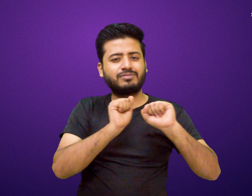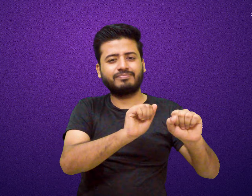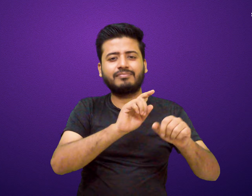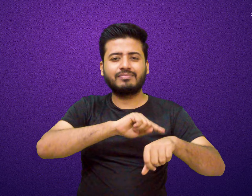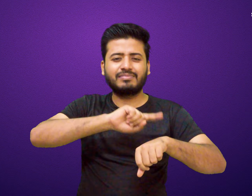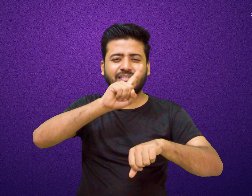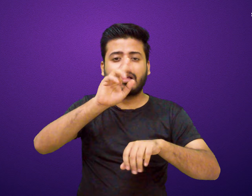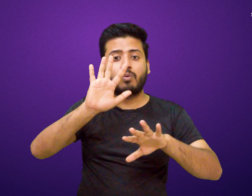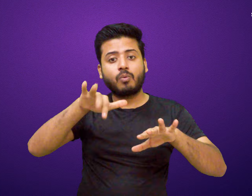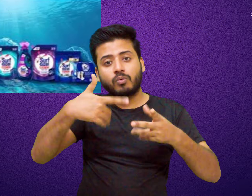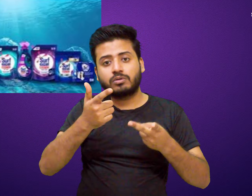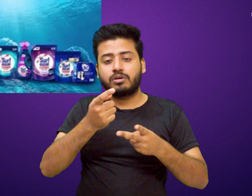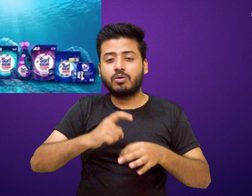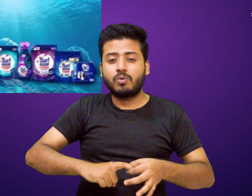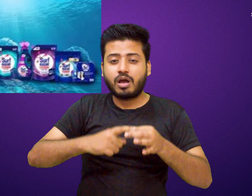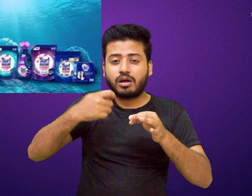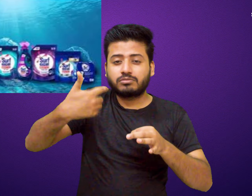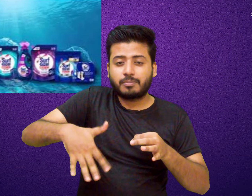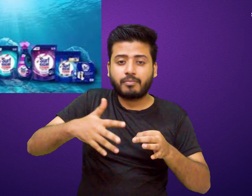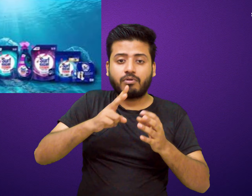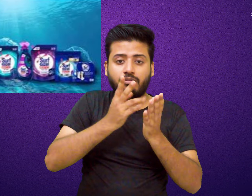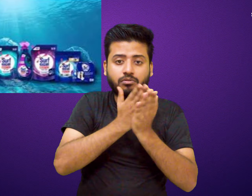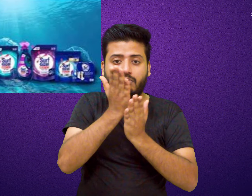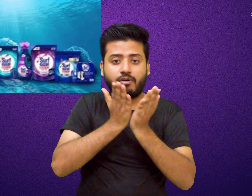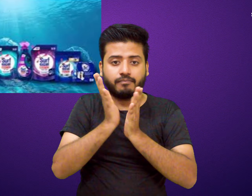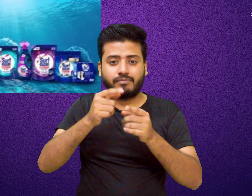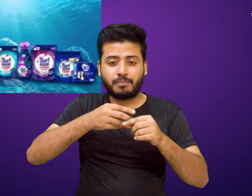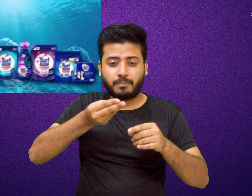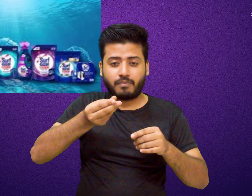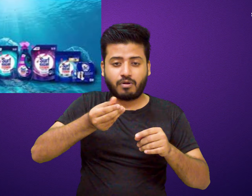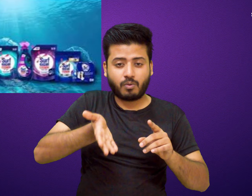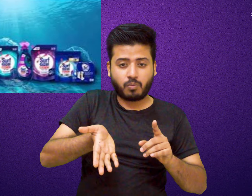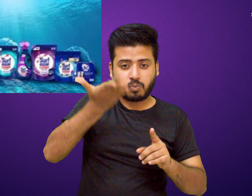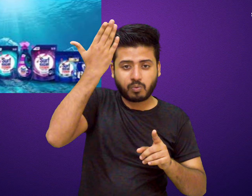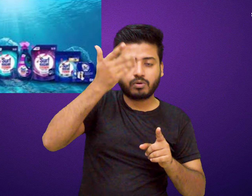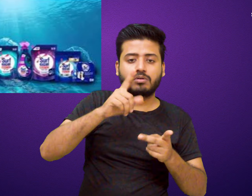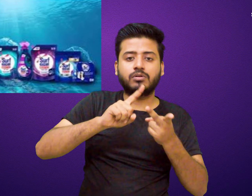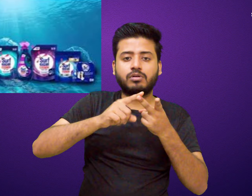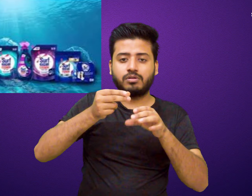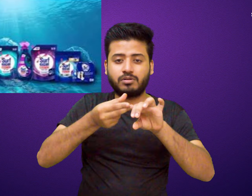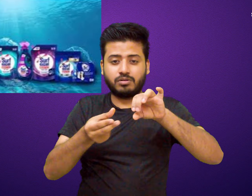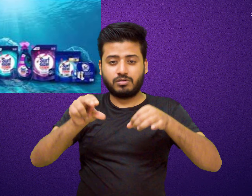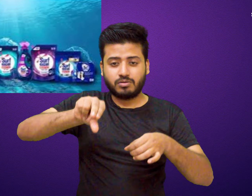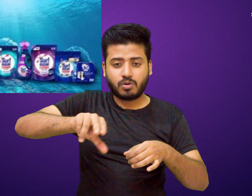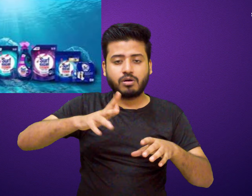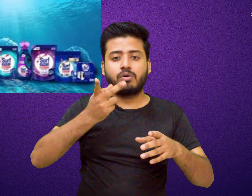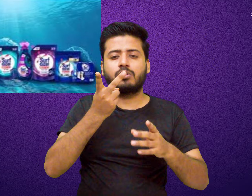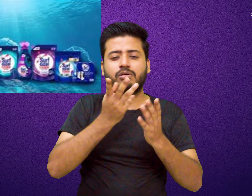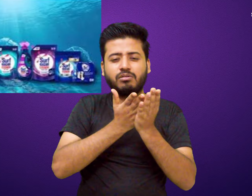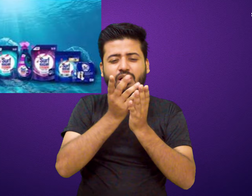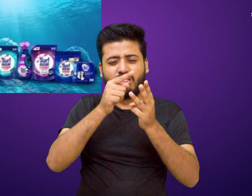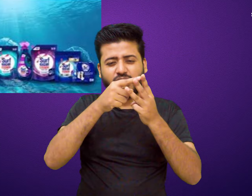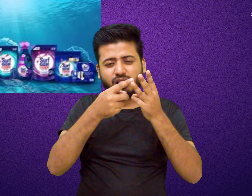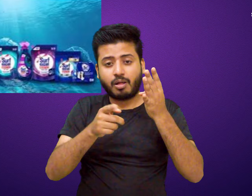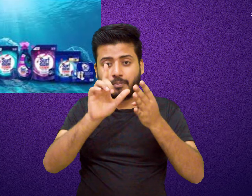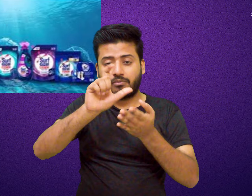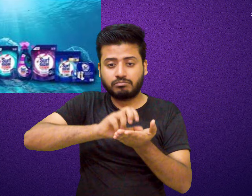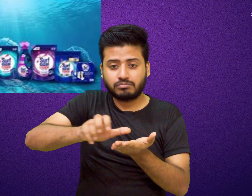mind. Material: microfiber, picks up dirt and absorbs spills without spreading them around. Look for a higher GSM